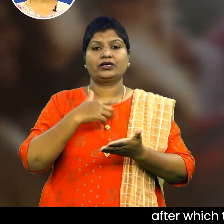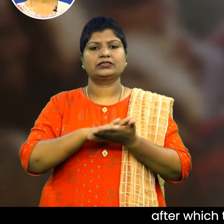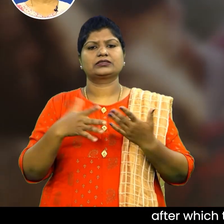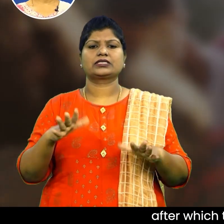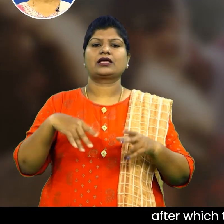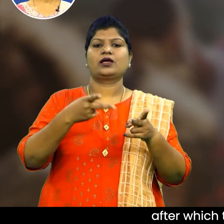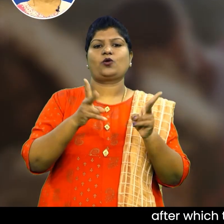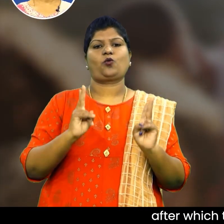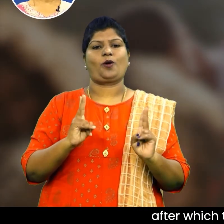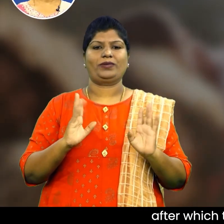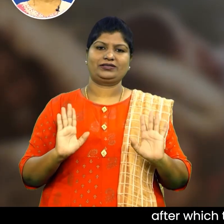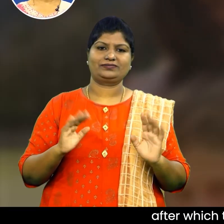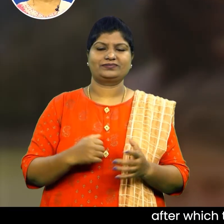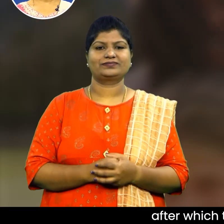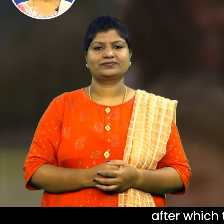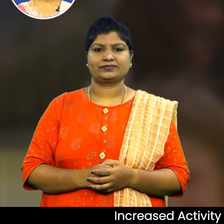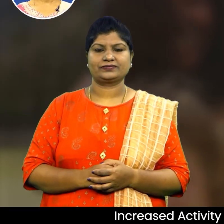normal.